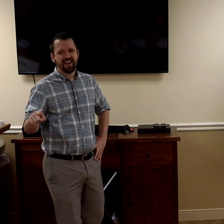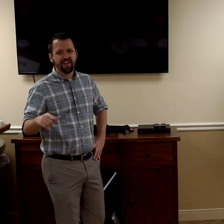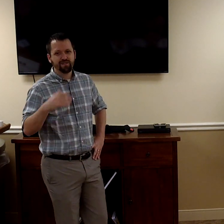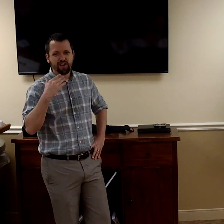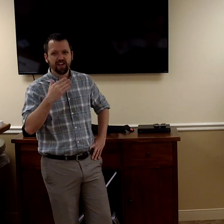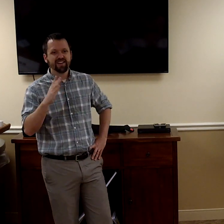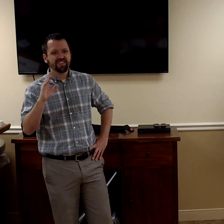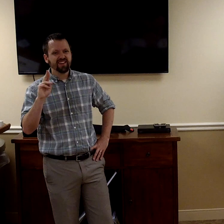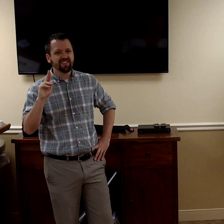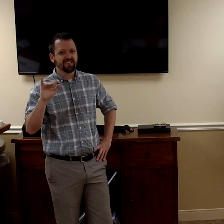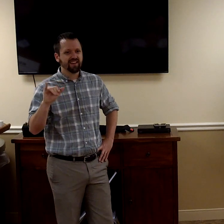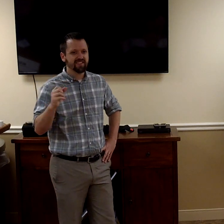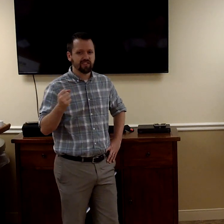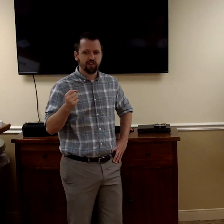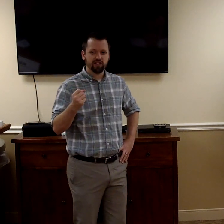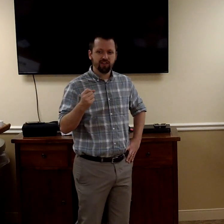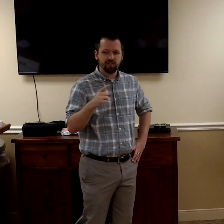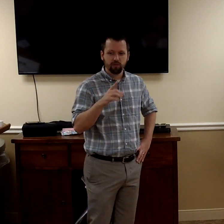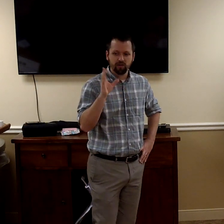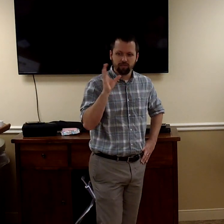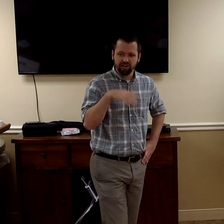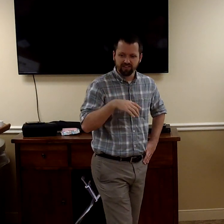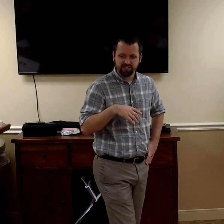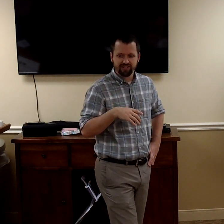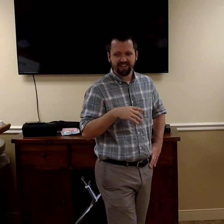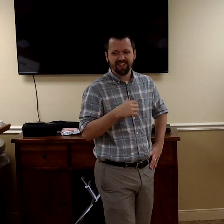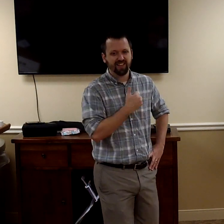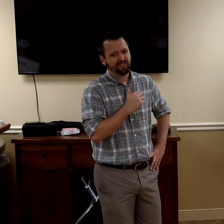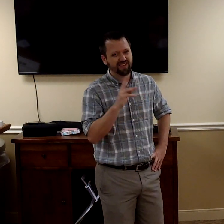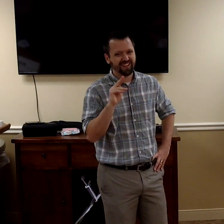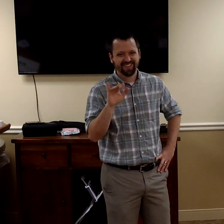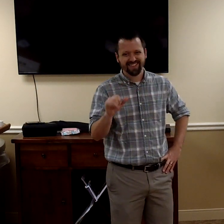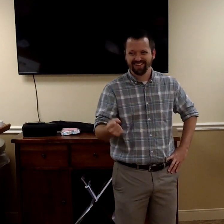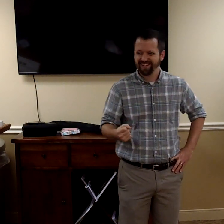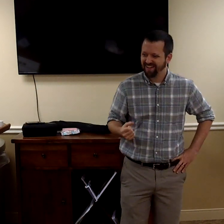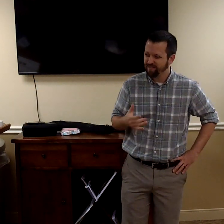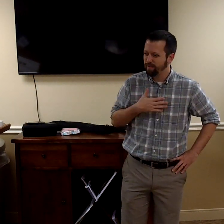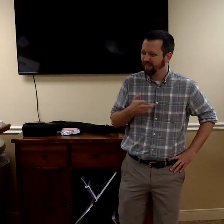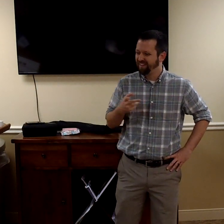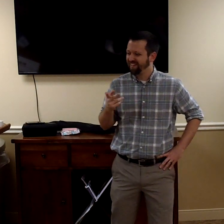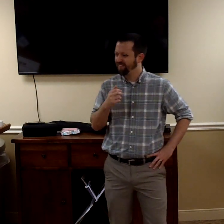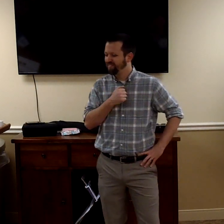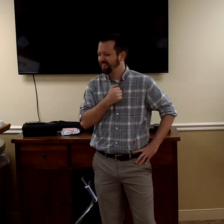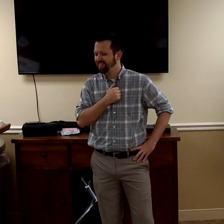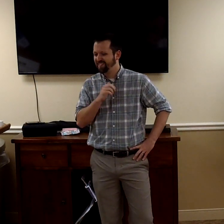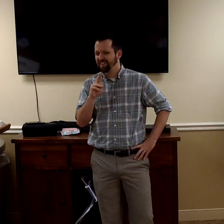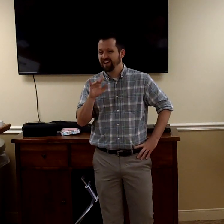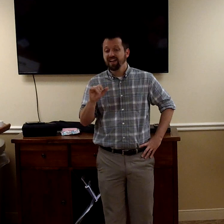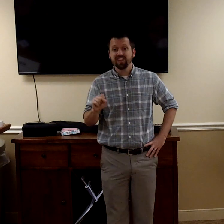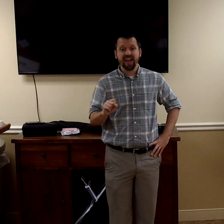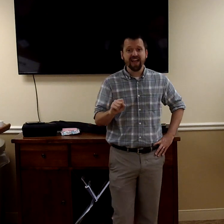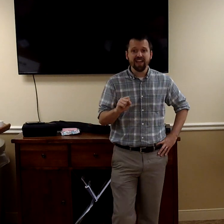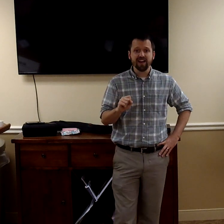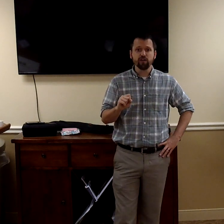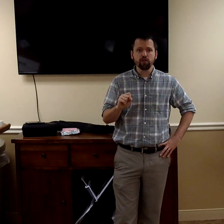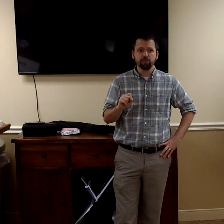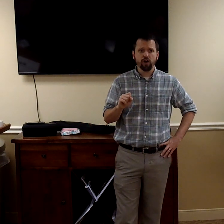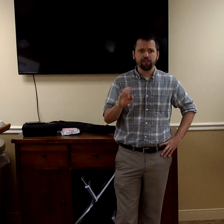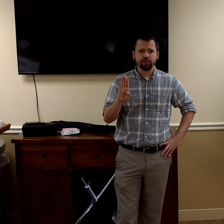I didn't see any sunnies though. Y'all are a weird bunch. I love sunnies. It's my place. I love sunnies. That, and I don't know if y'all have ever